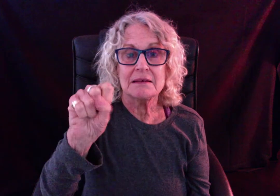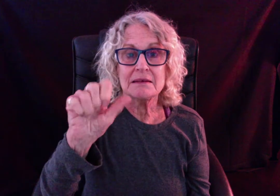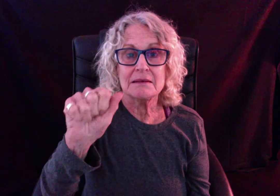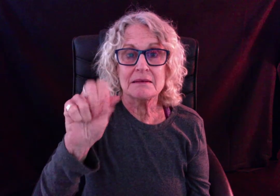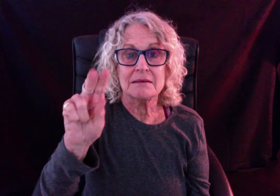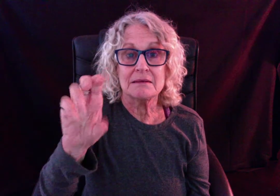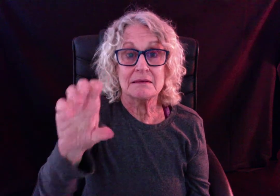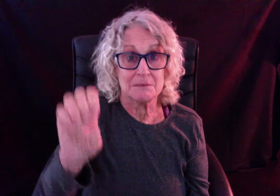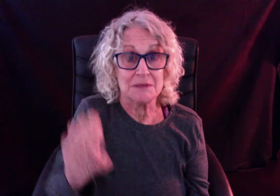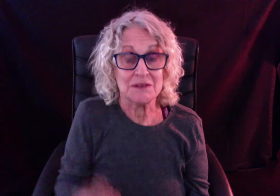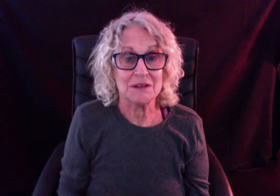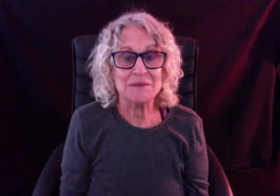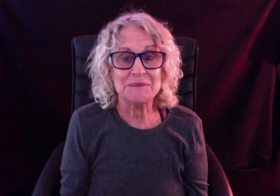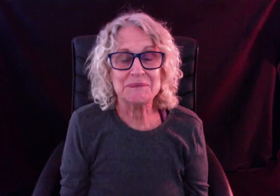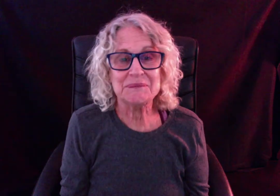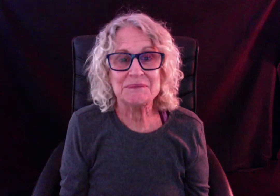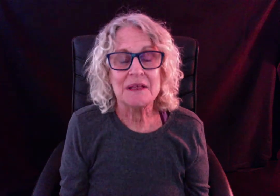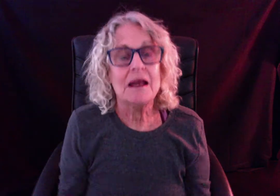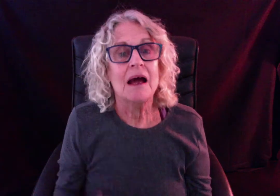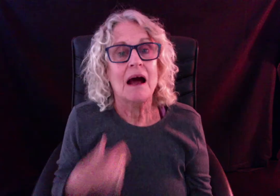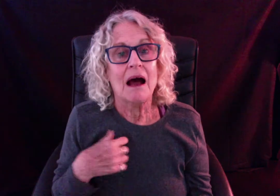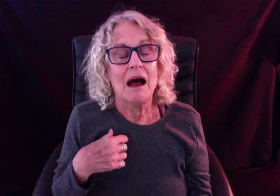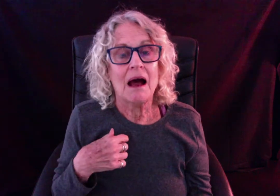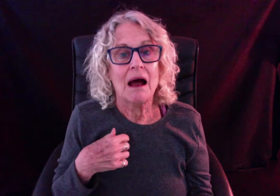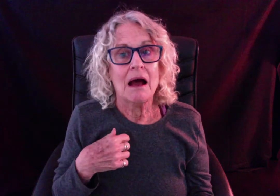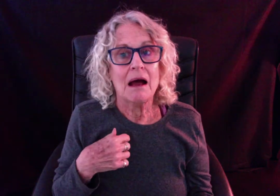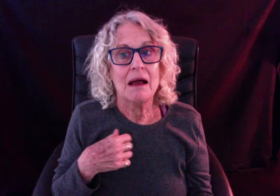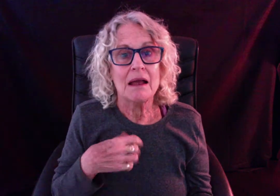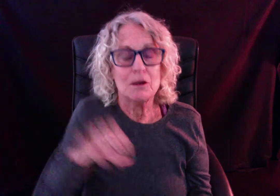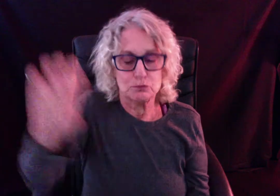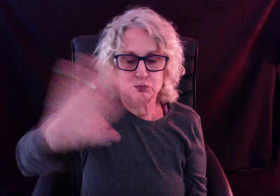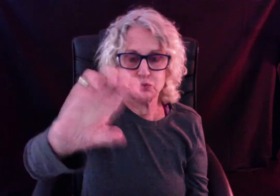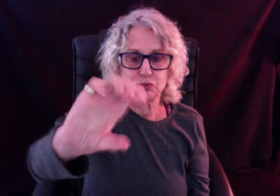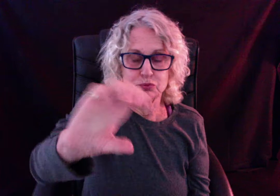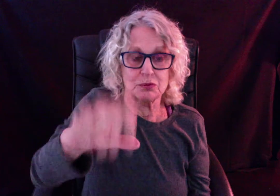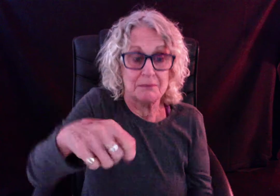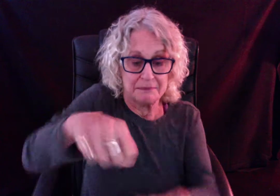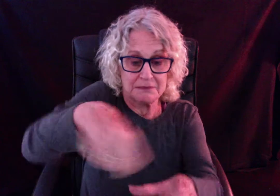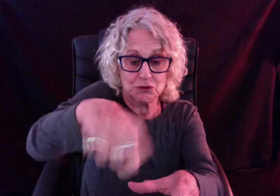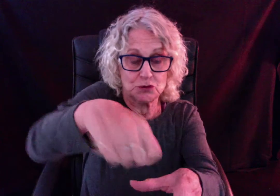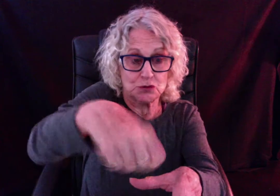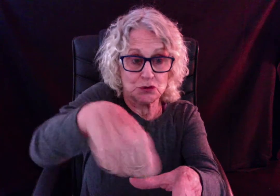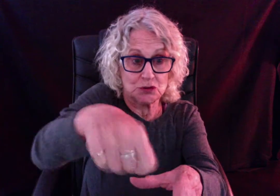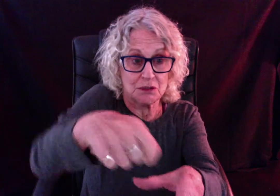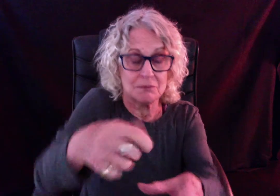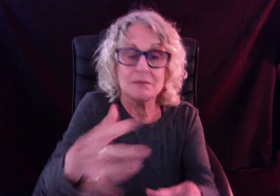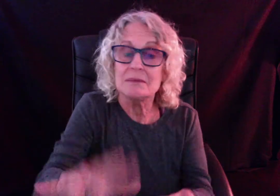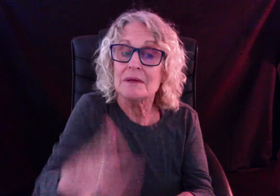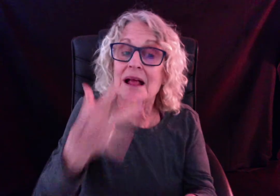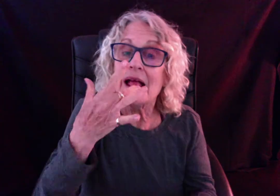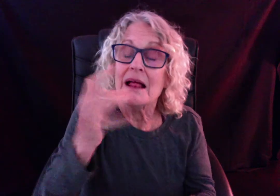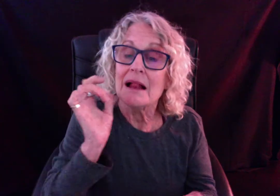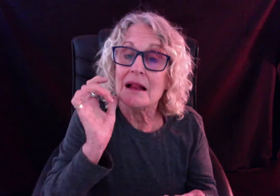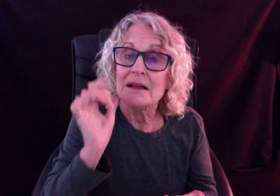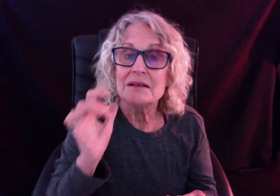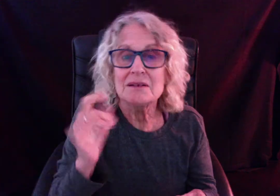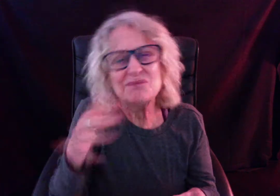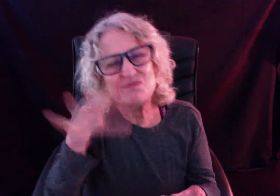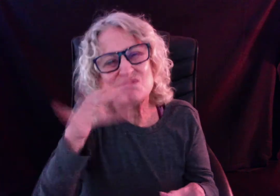sauce. So I put some of that in and I stirred it up and then I tasted it. It was okay, but